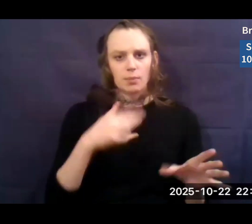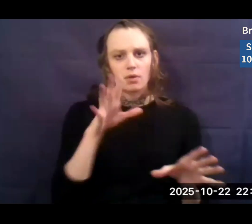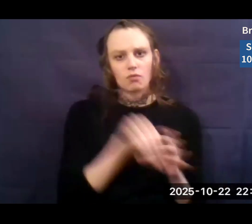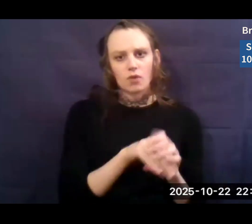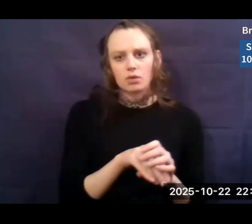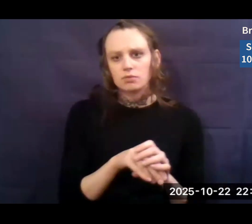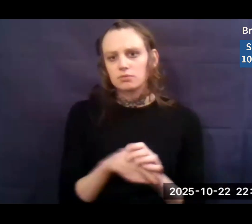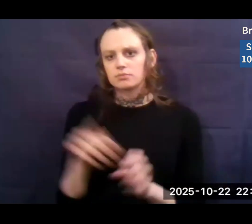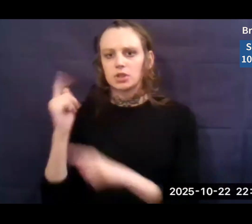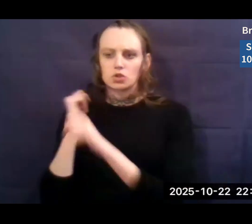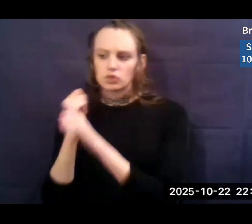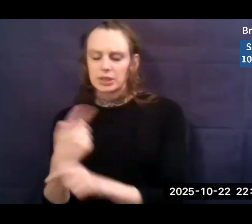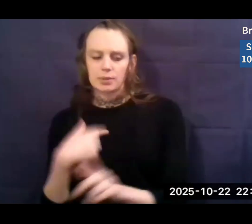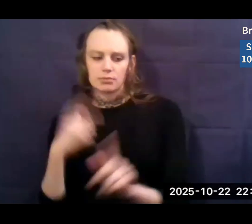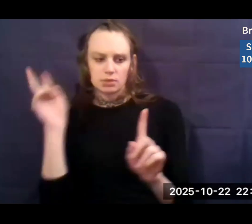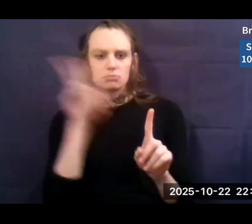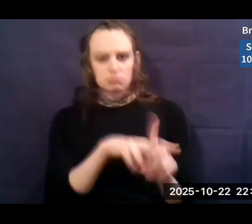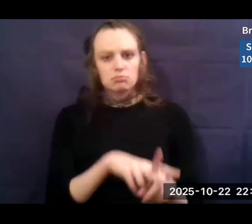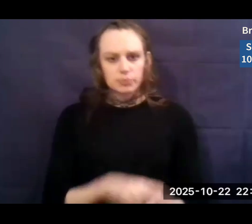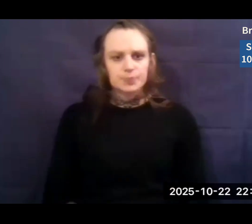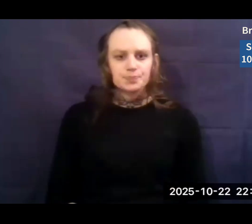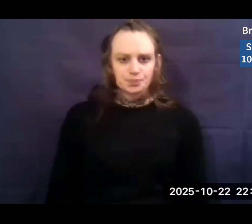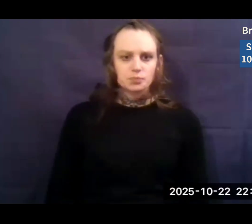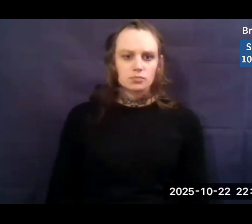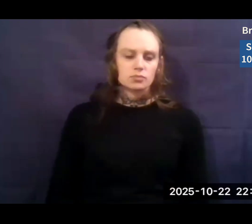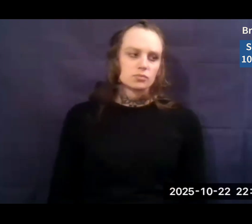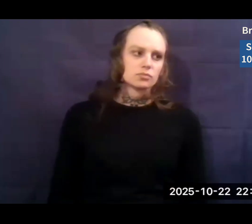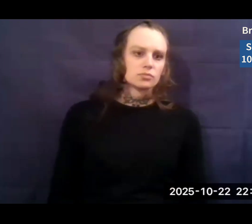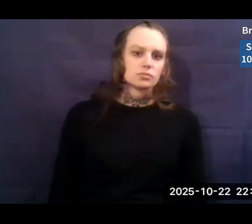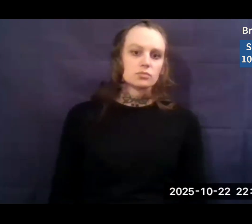in. So